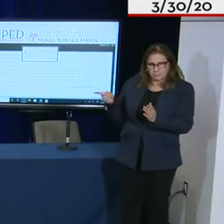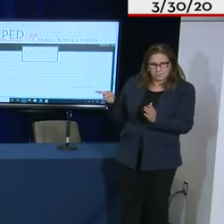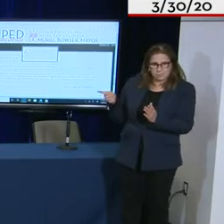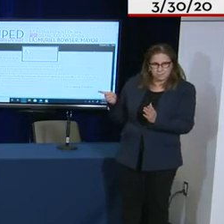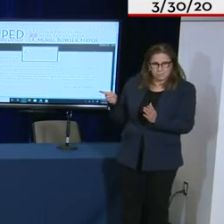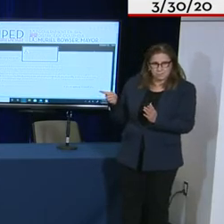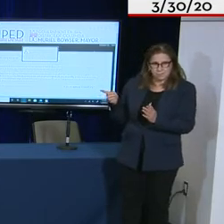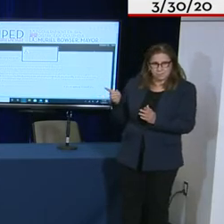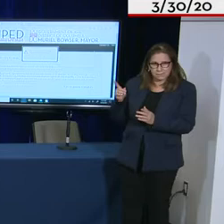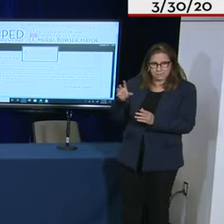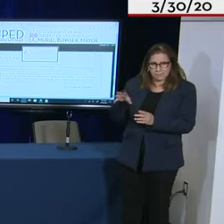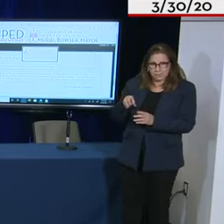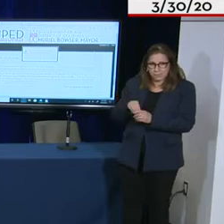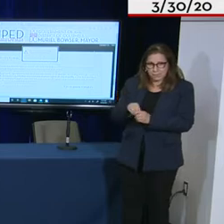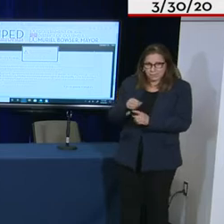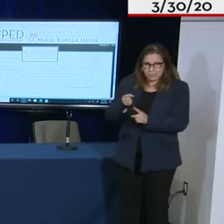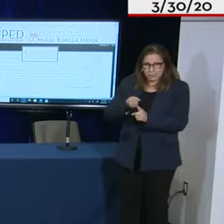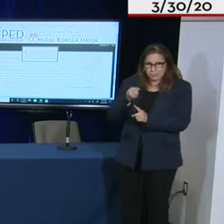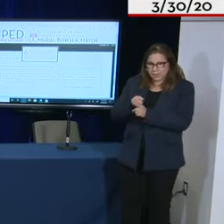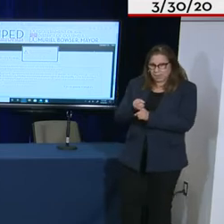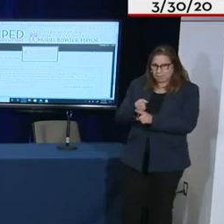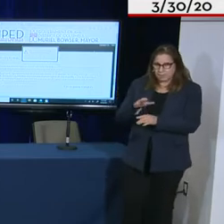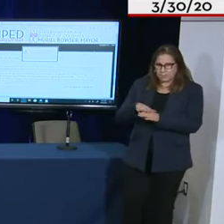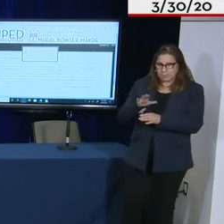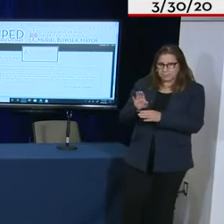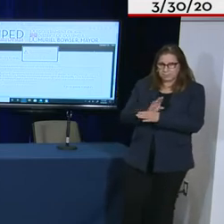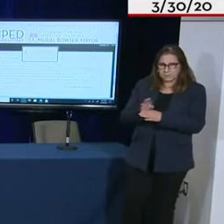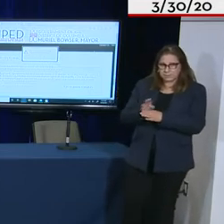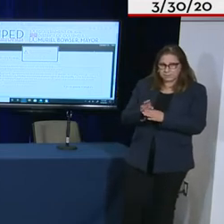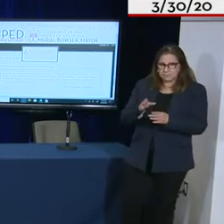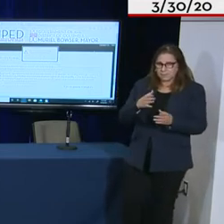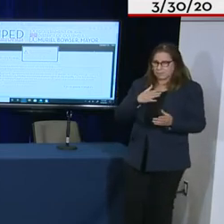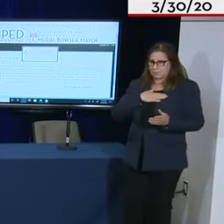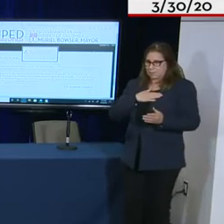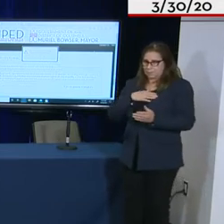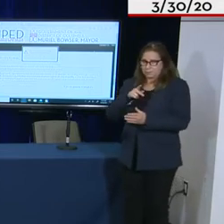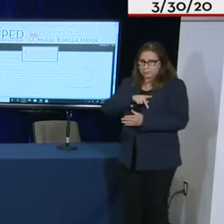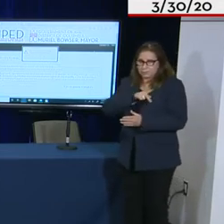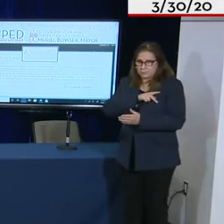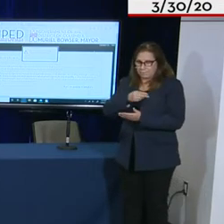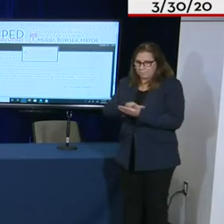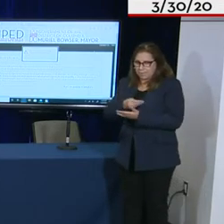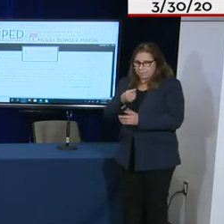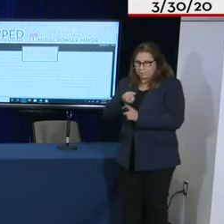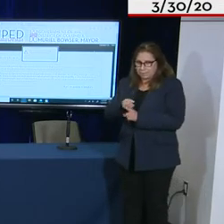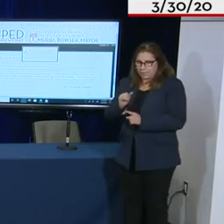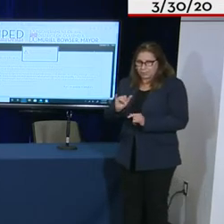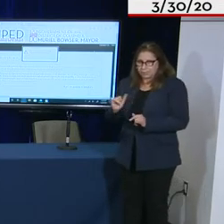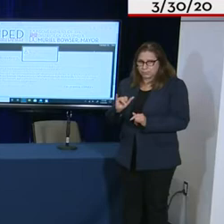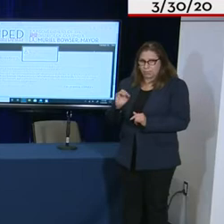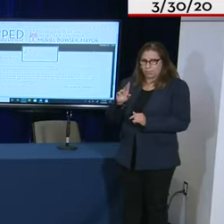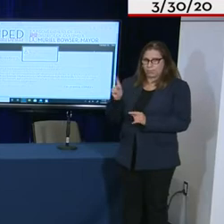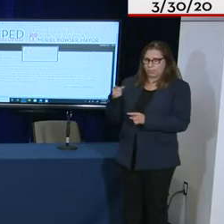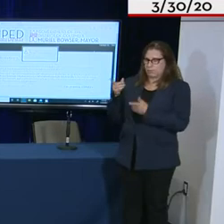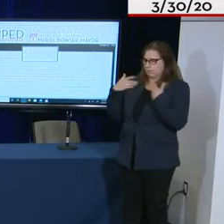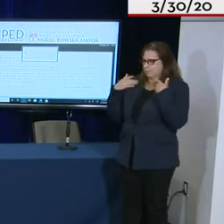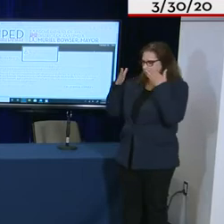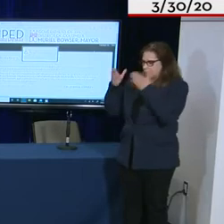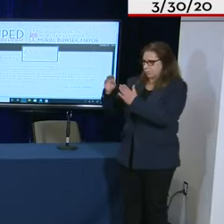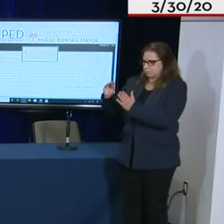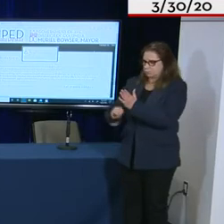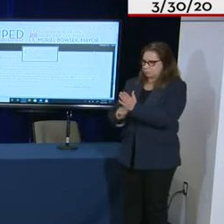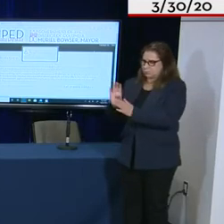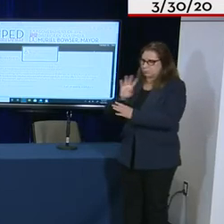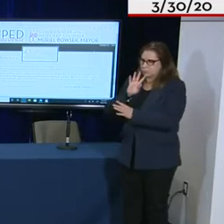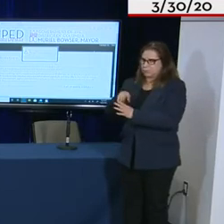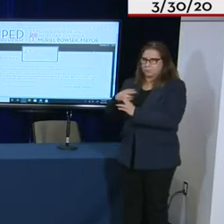impact on the business as well as our personal finances, or should we just look at the impact of the business loss?